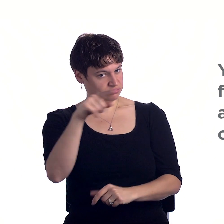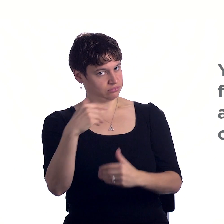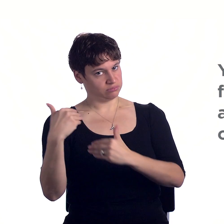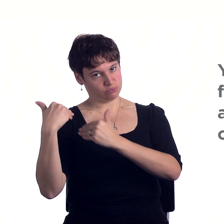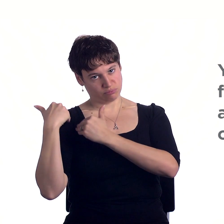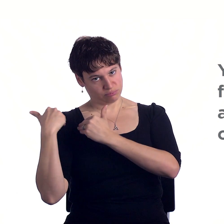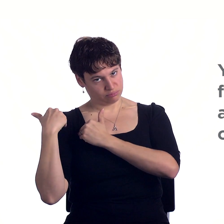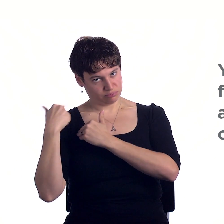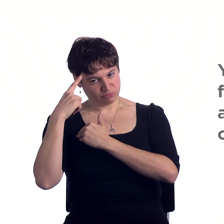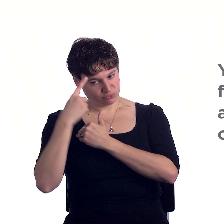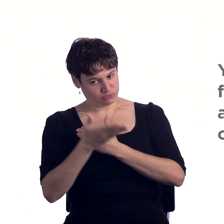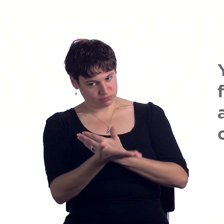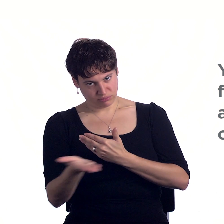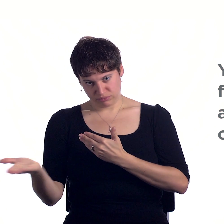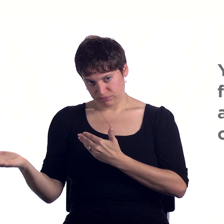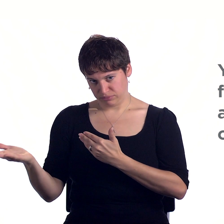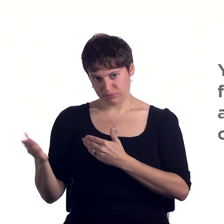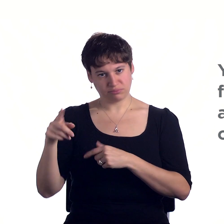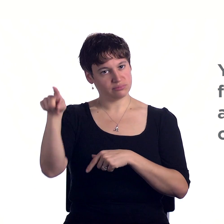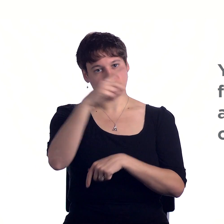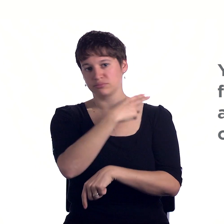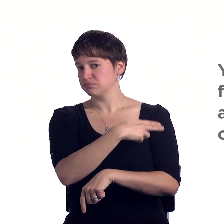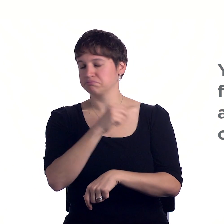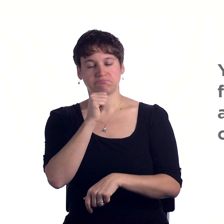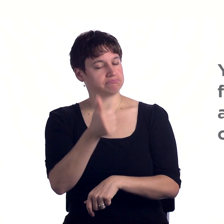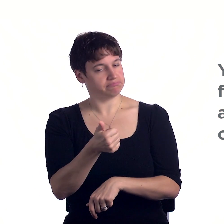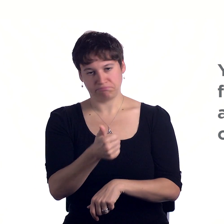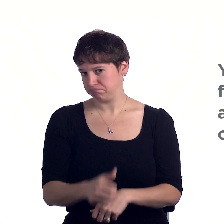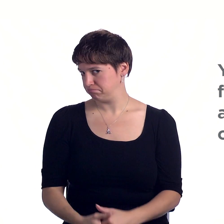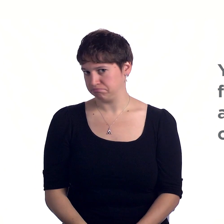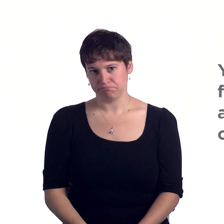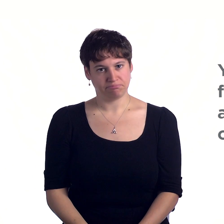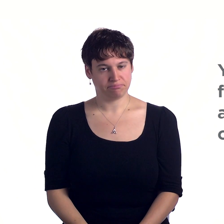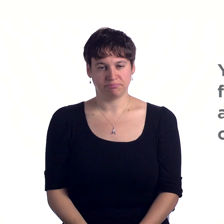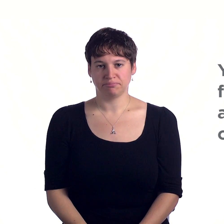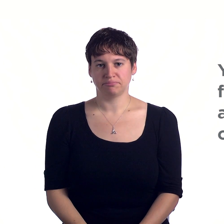You are responsible for these items and assume all risk connected to them.